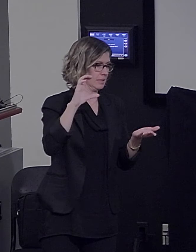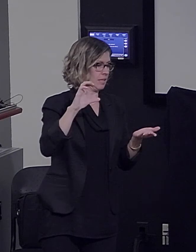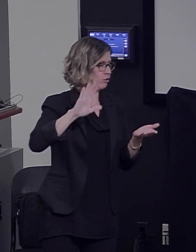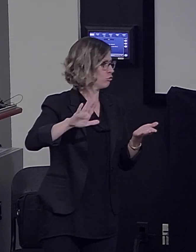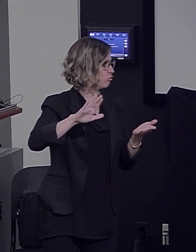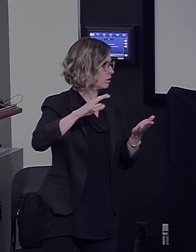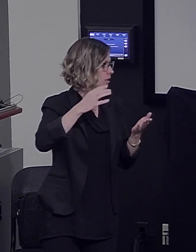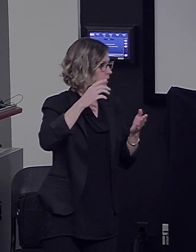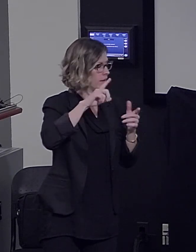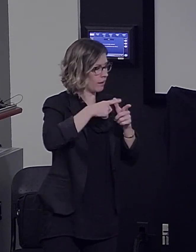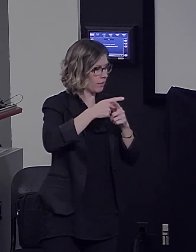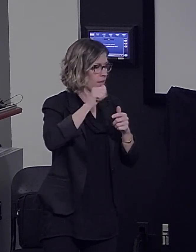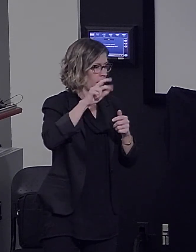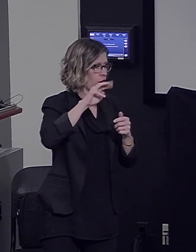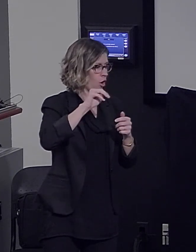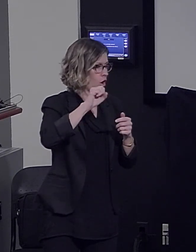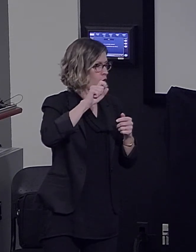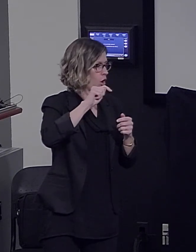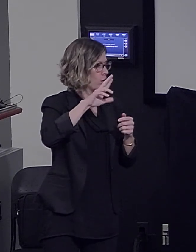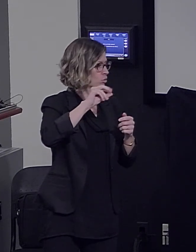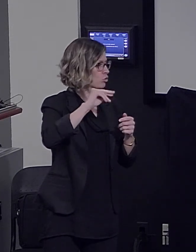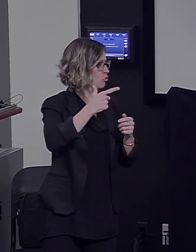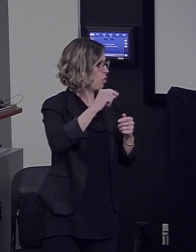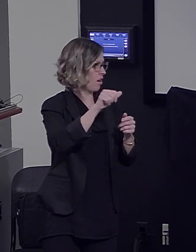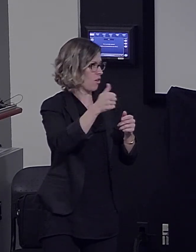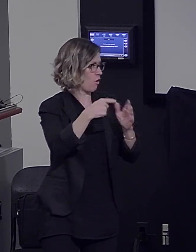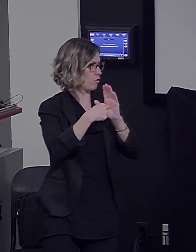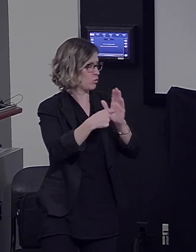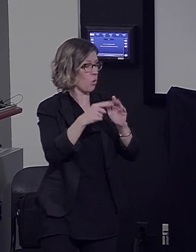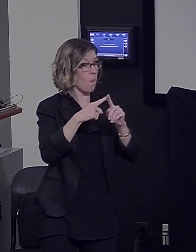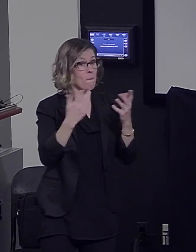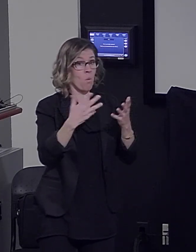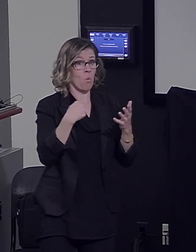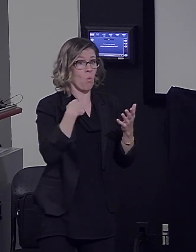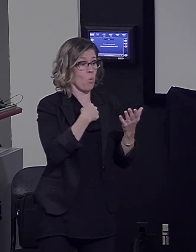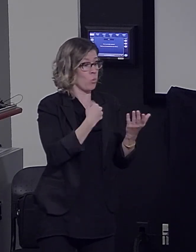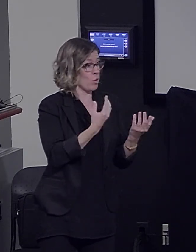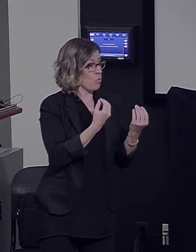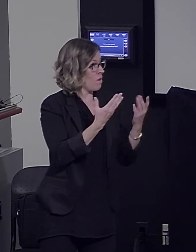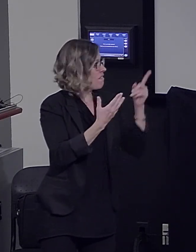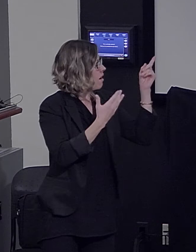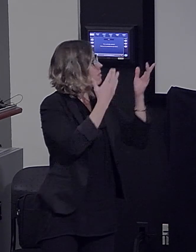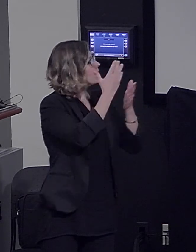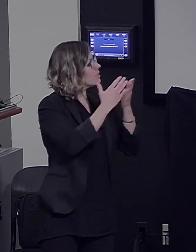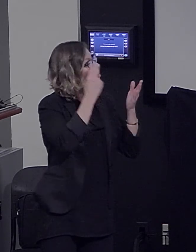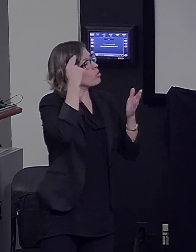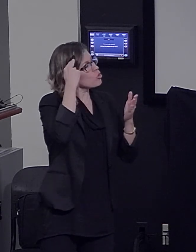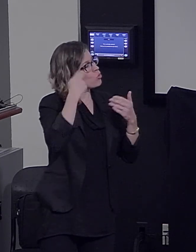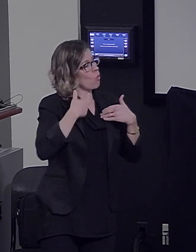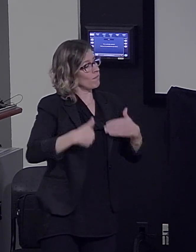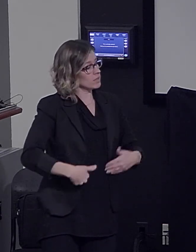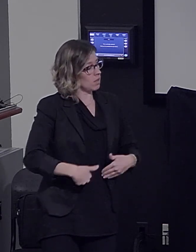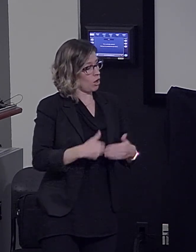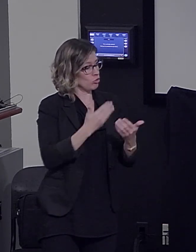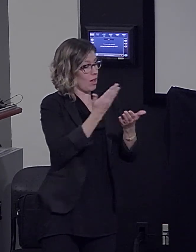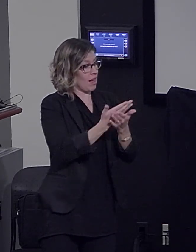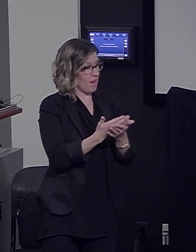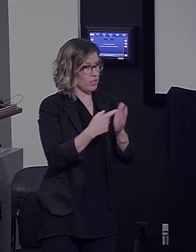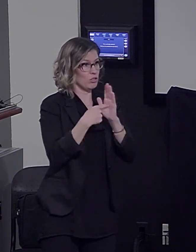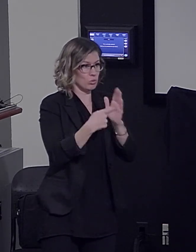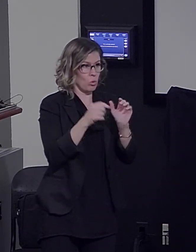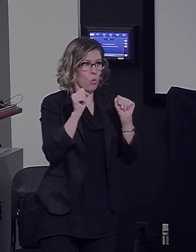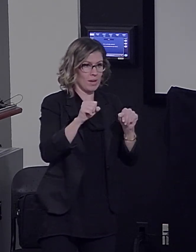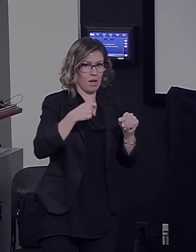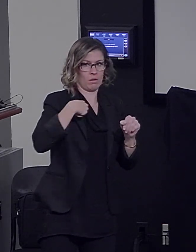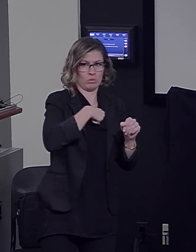then Armstrong, Stokes, and many other people. But what we provided, some neurophysiological evidence that indeed we have a